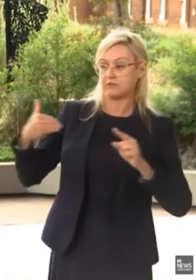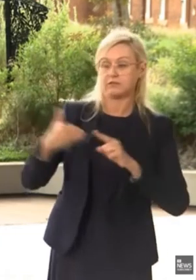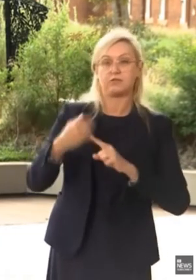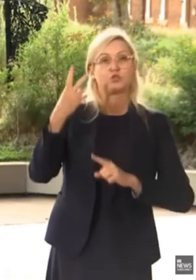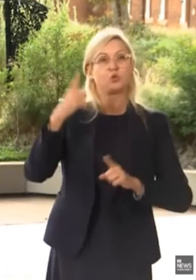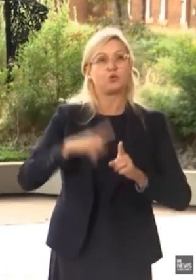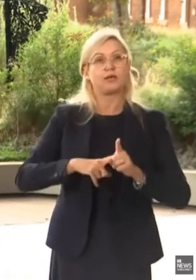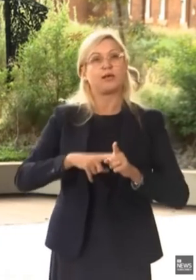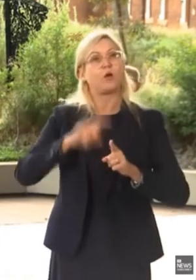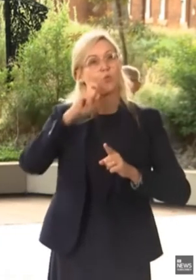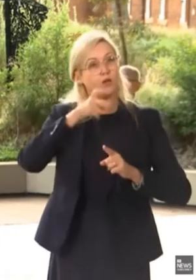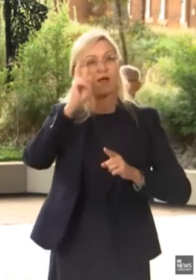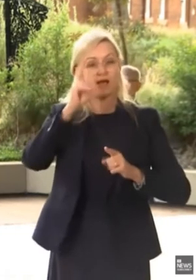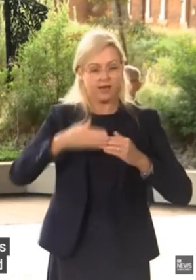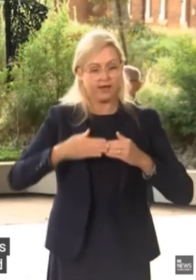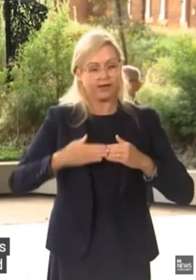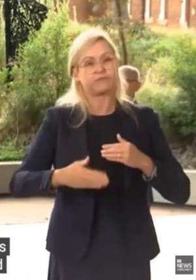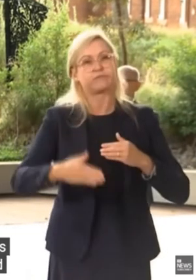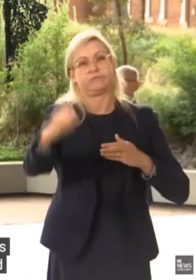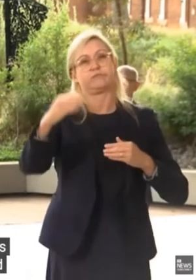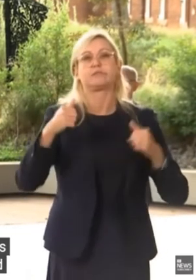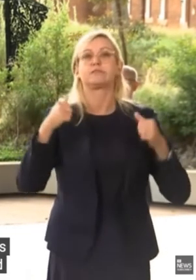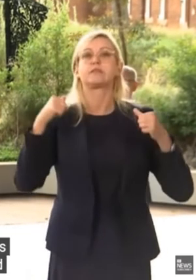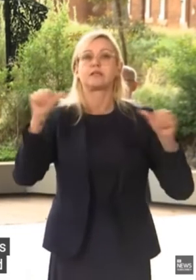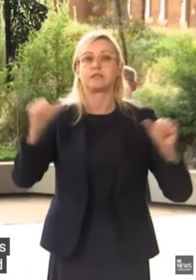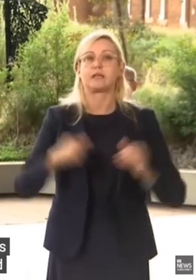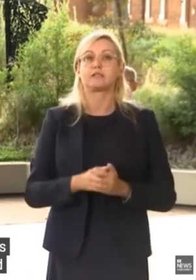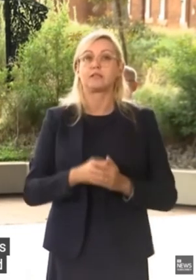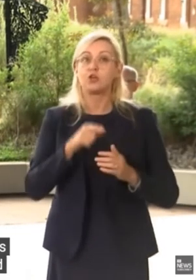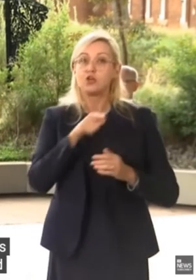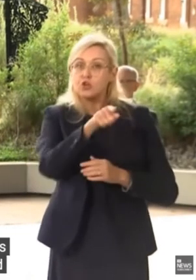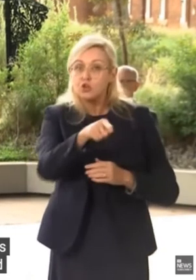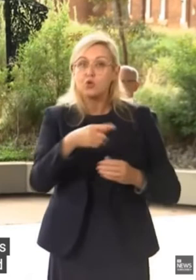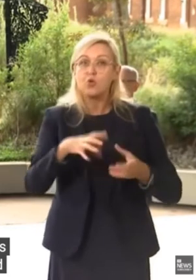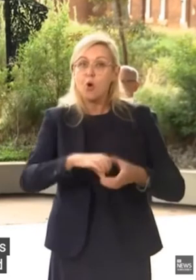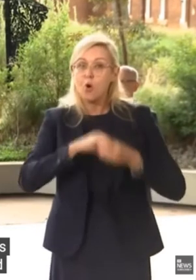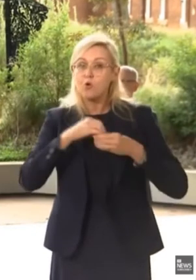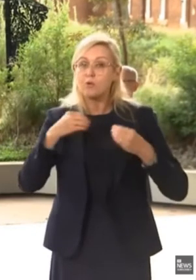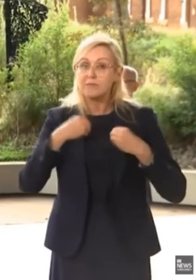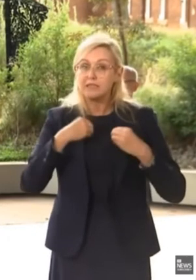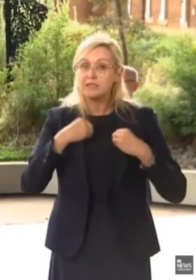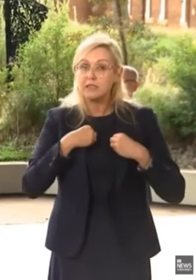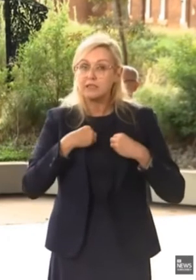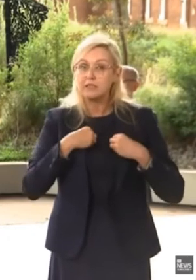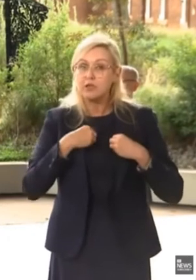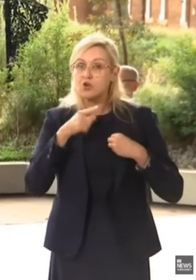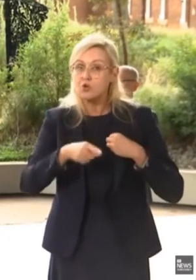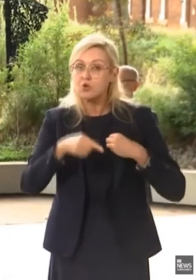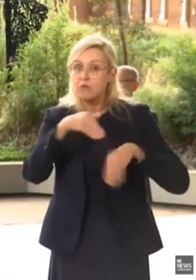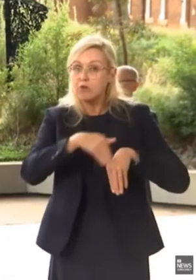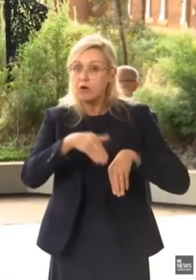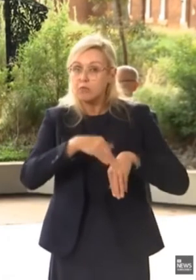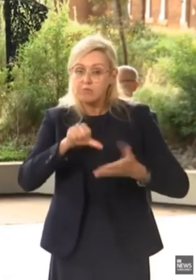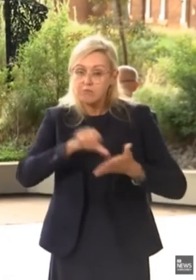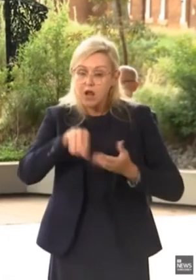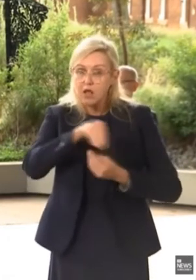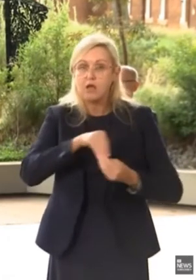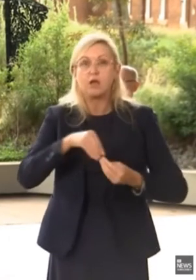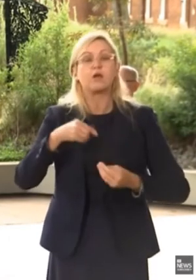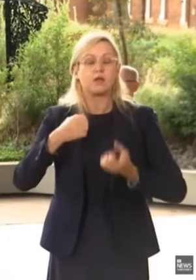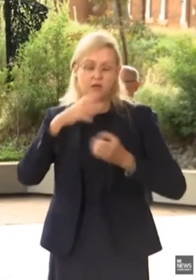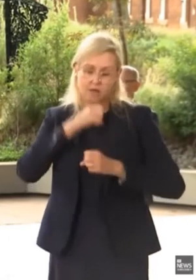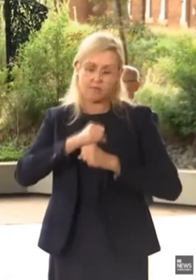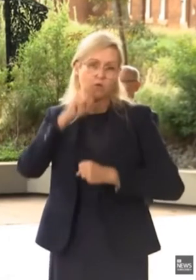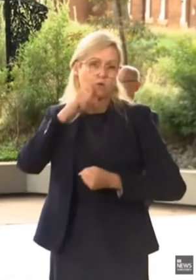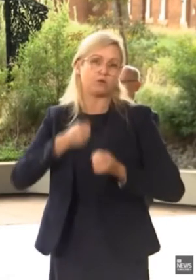be our success moving through this period of time. And to every business owner who's gone through a tough time, the government will always be there to support you. And I am